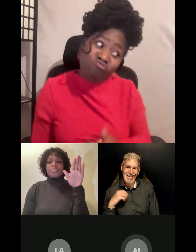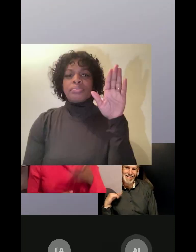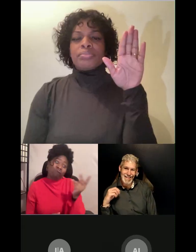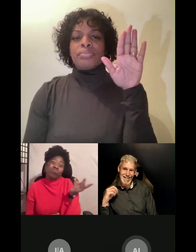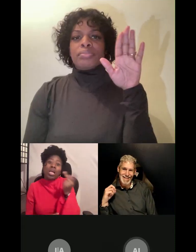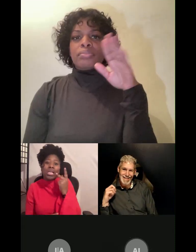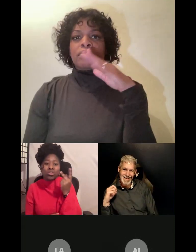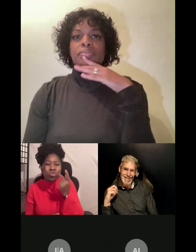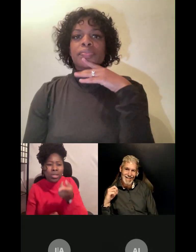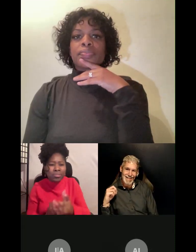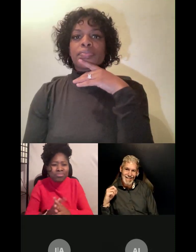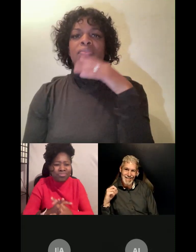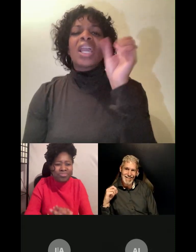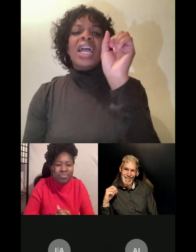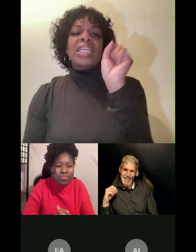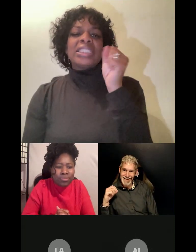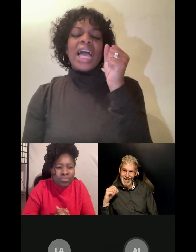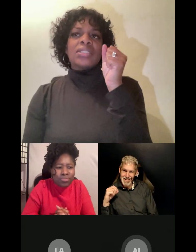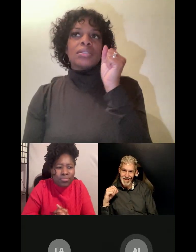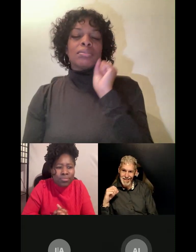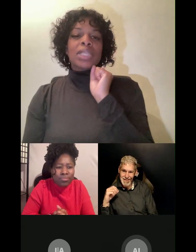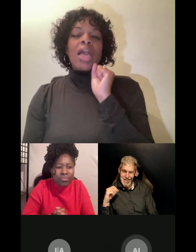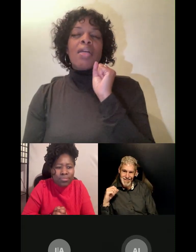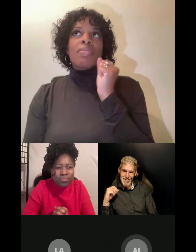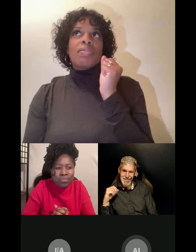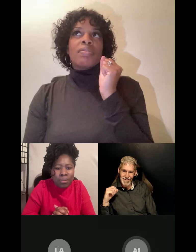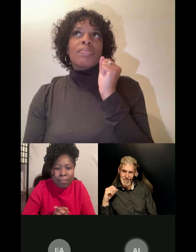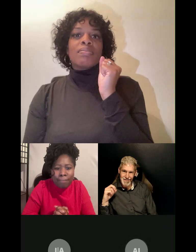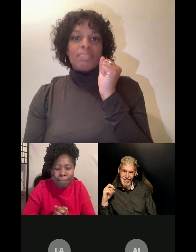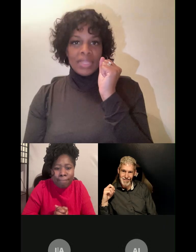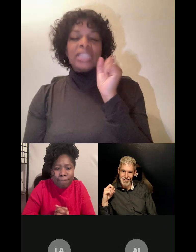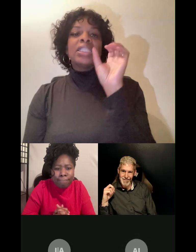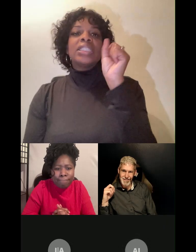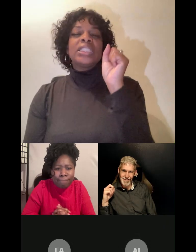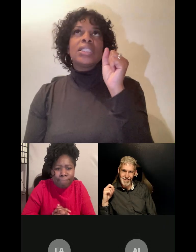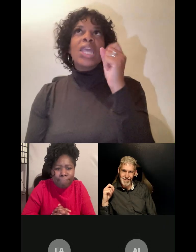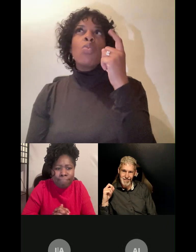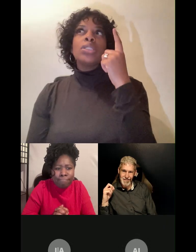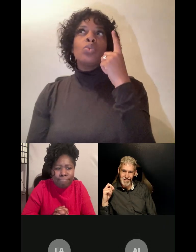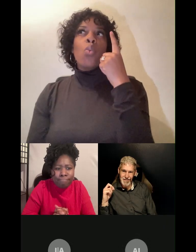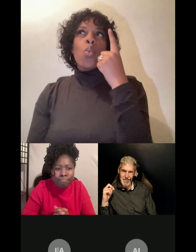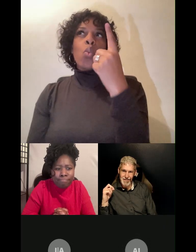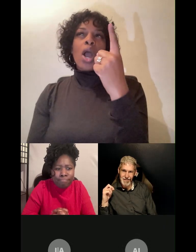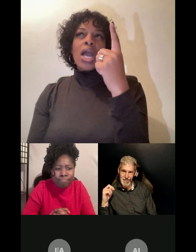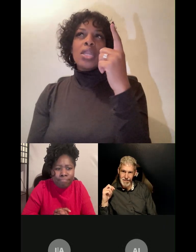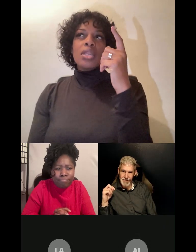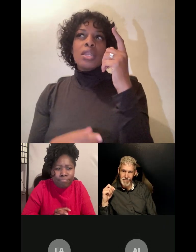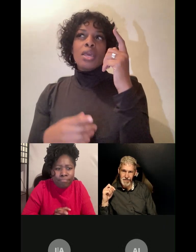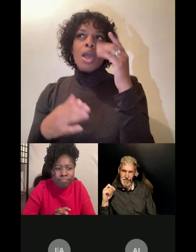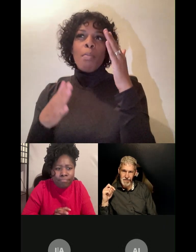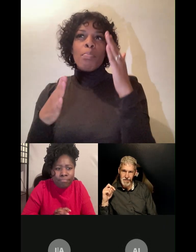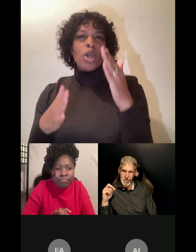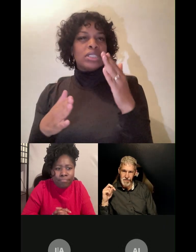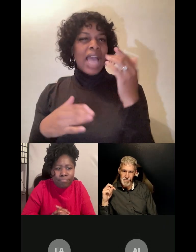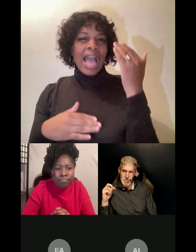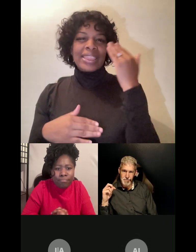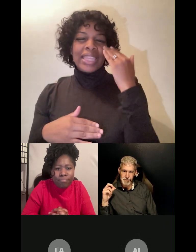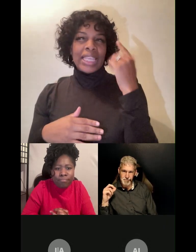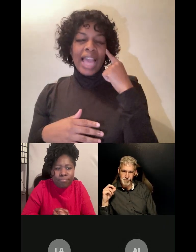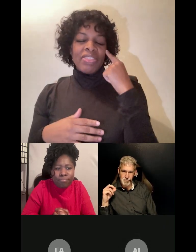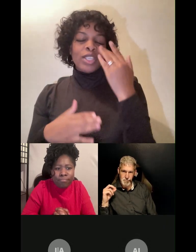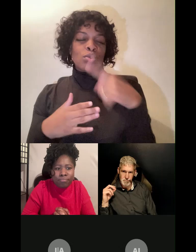not lying. Yeah. Katrina, I'm passing over to you. Yeah. There was one